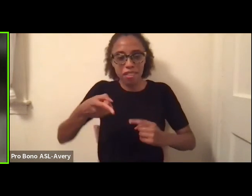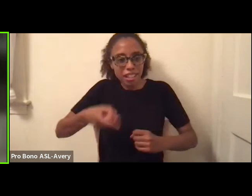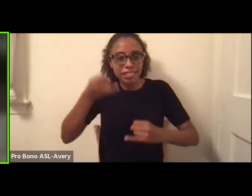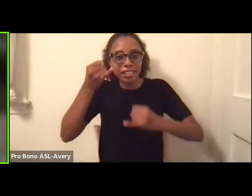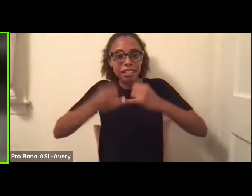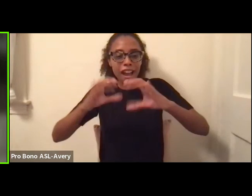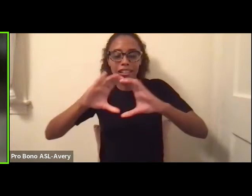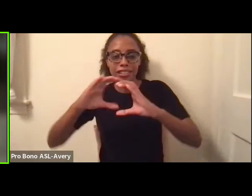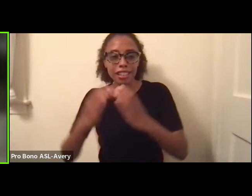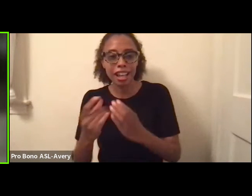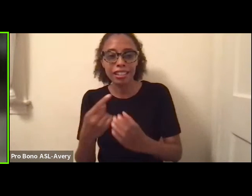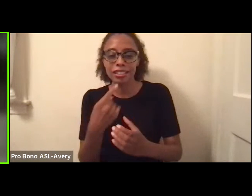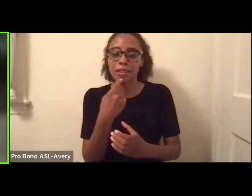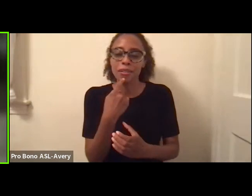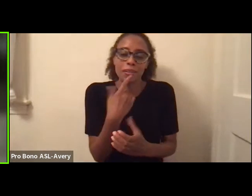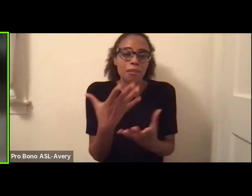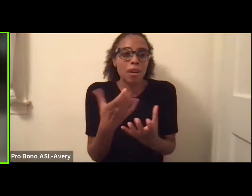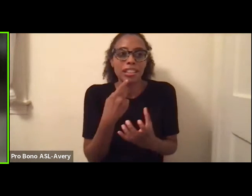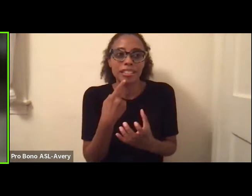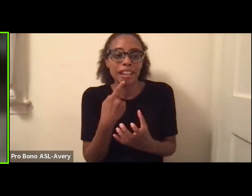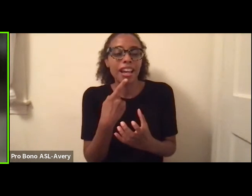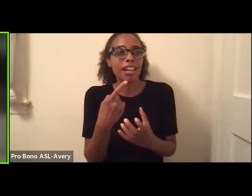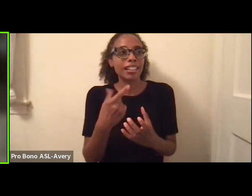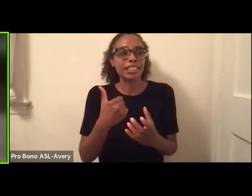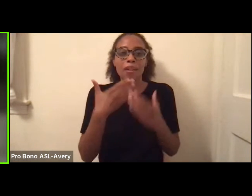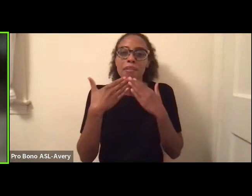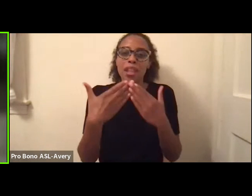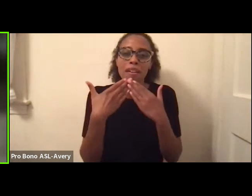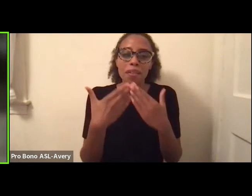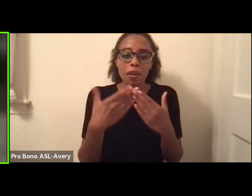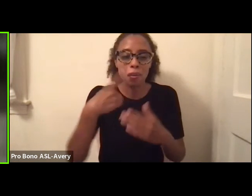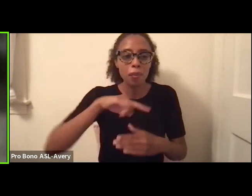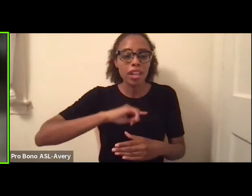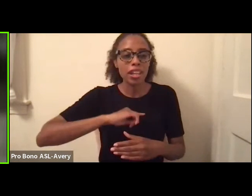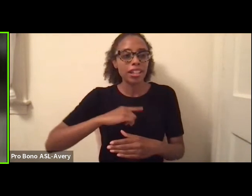grateful I am that we've co-created this space together.